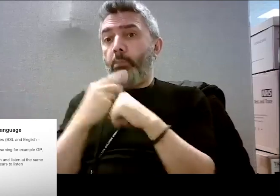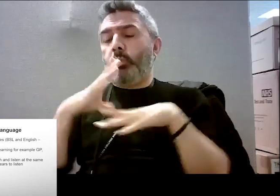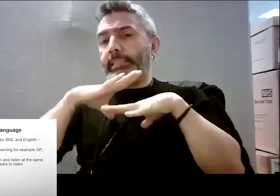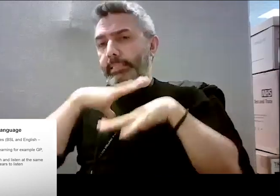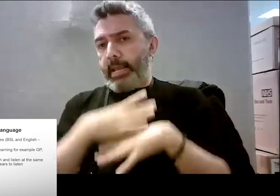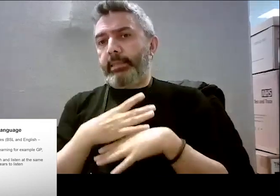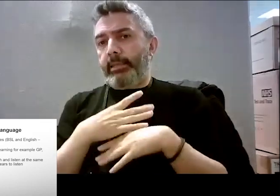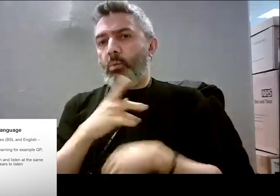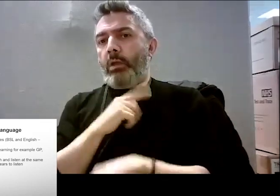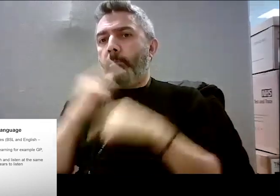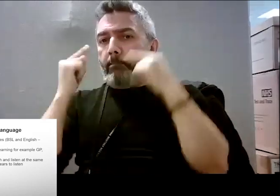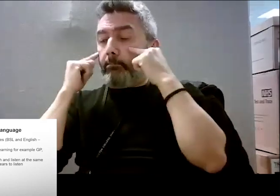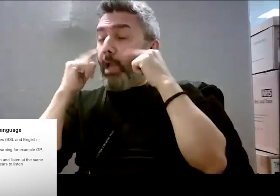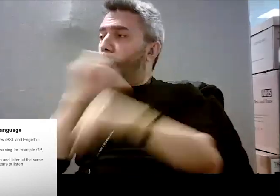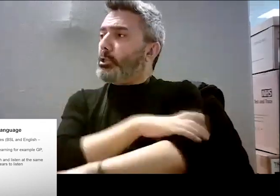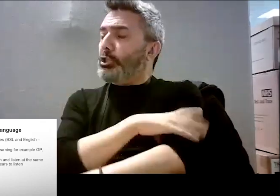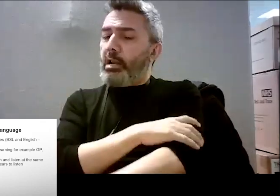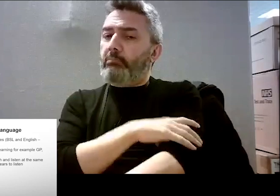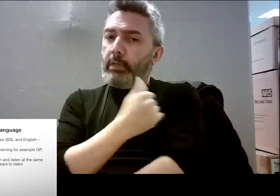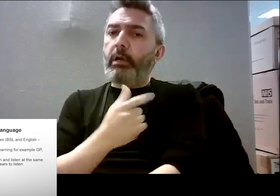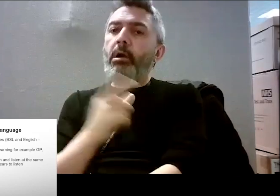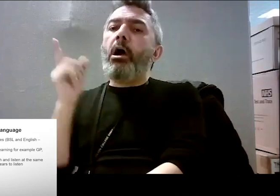So deaf people do rely on their eyes a lot,